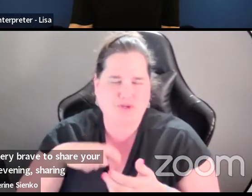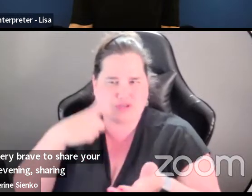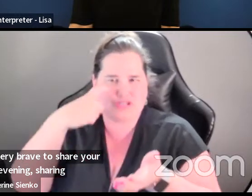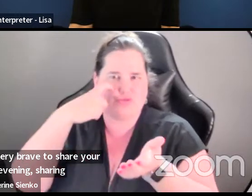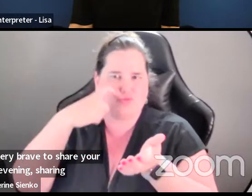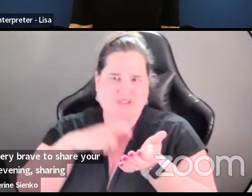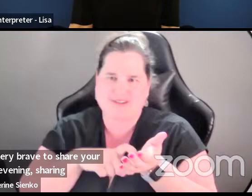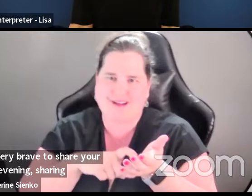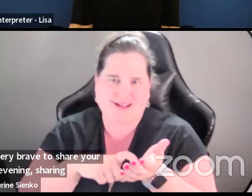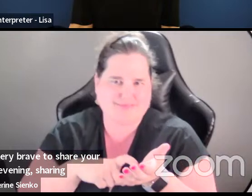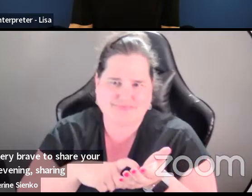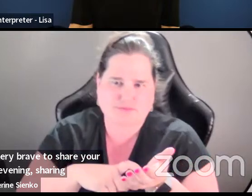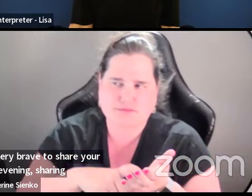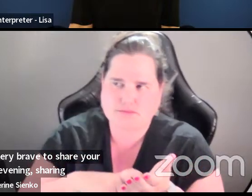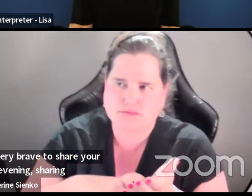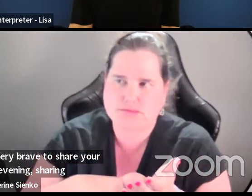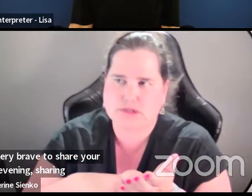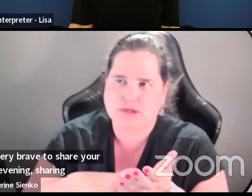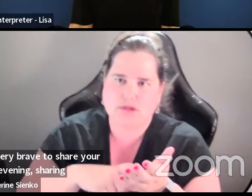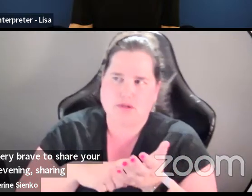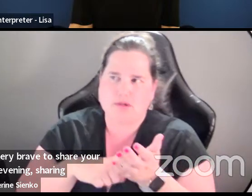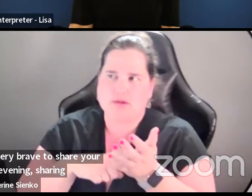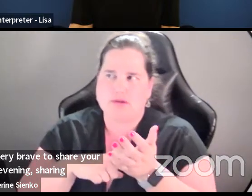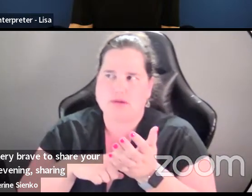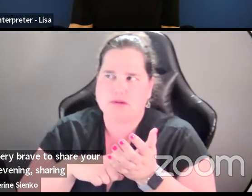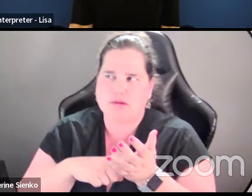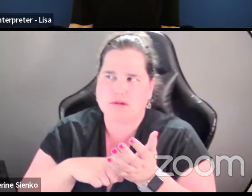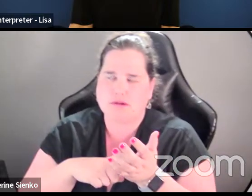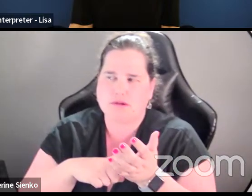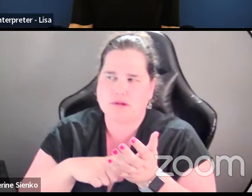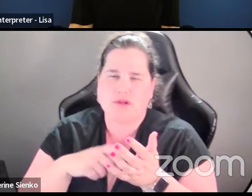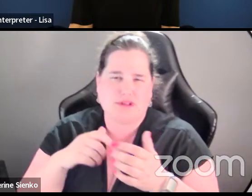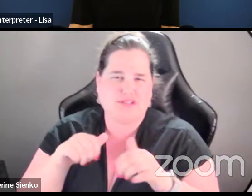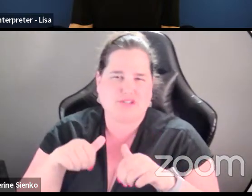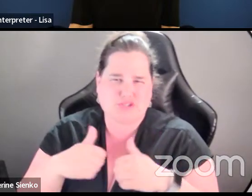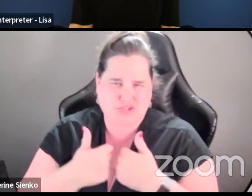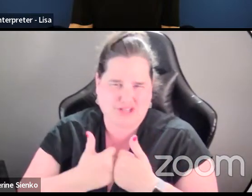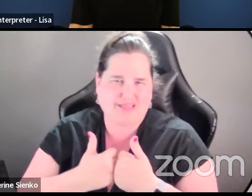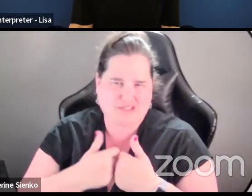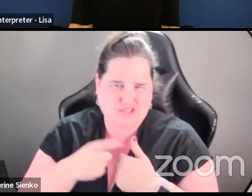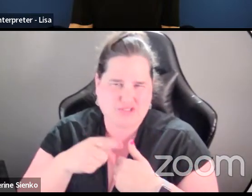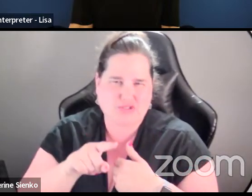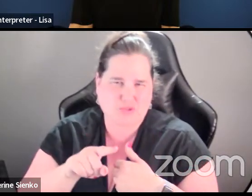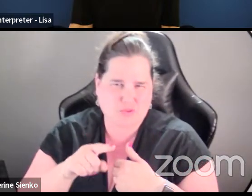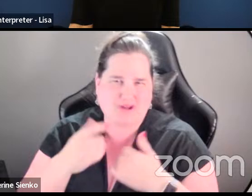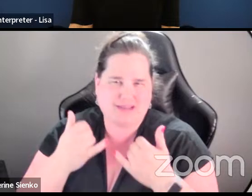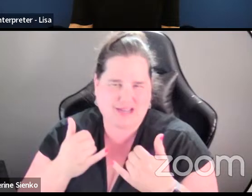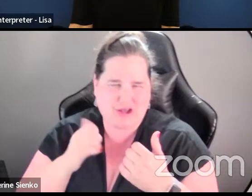and for sharing your journey with us. We recognize that.